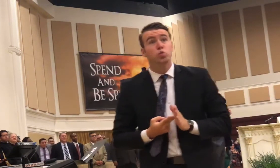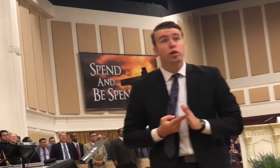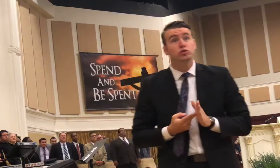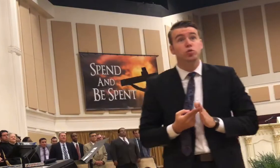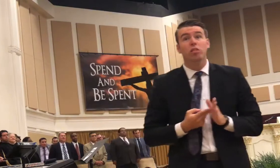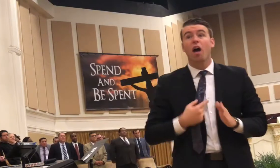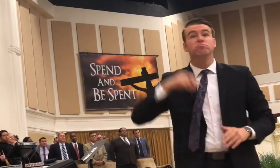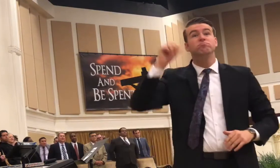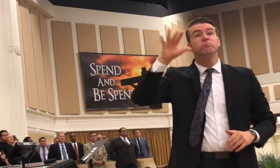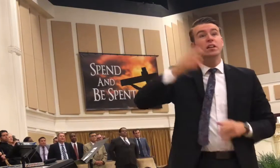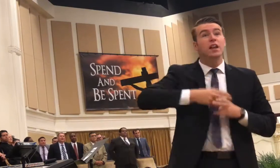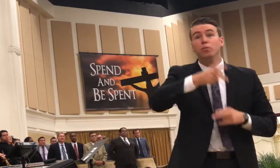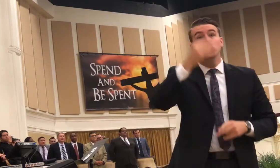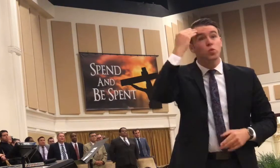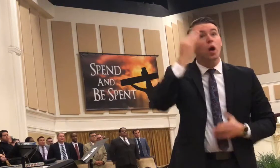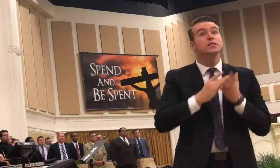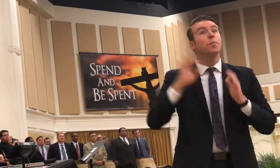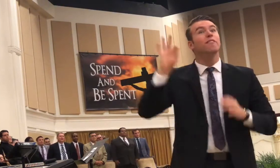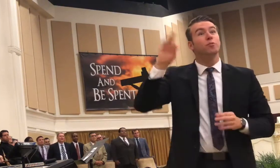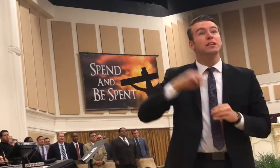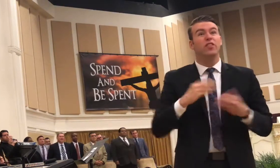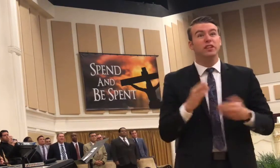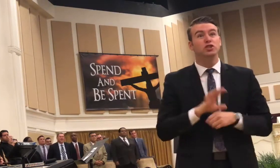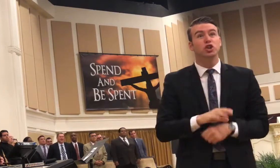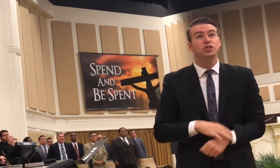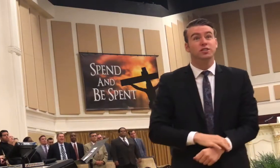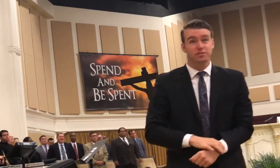their name, you know them, because some of them have preached in this church.